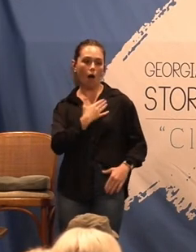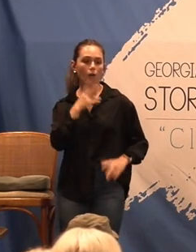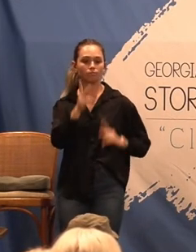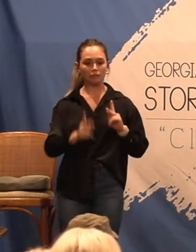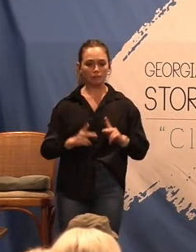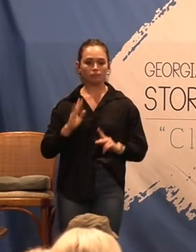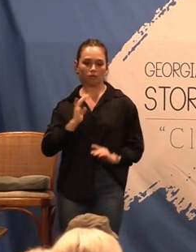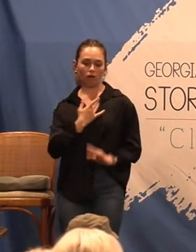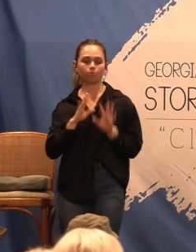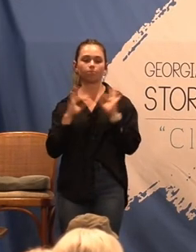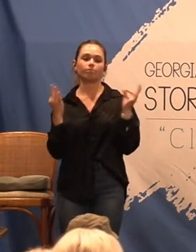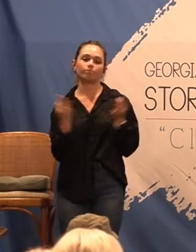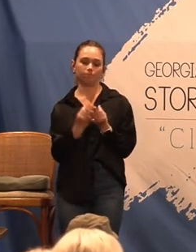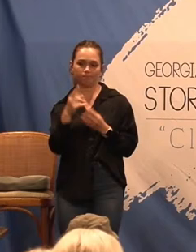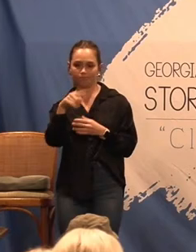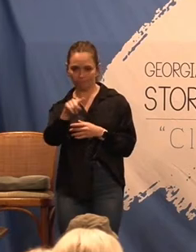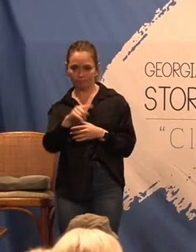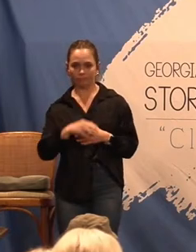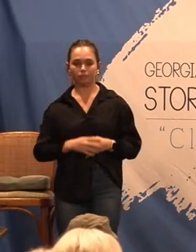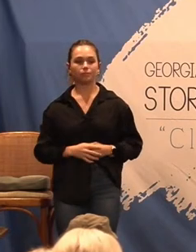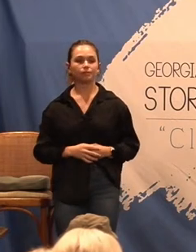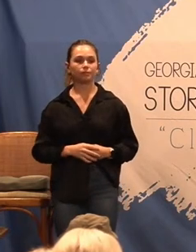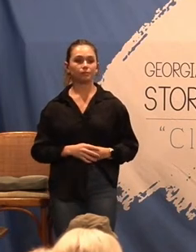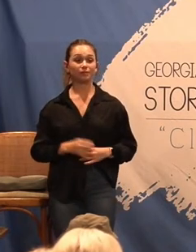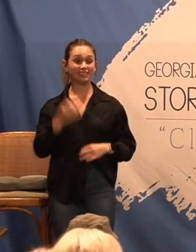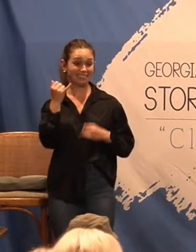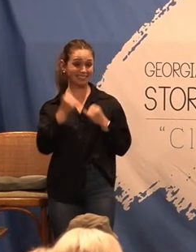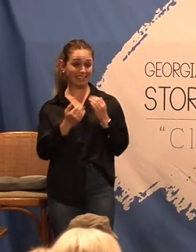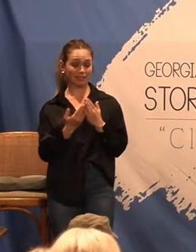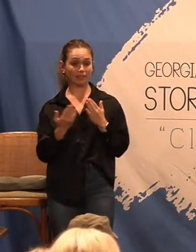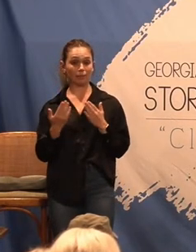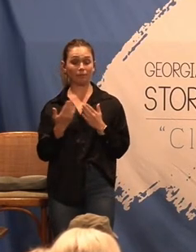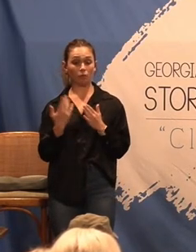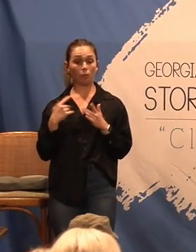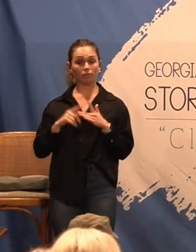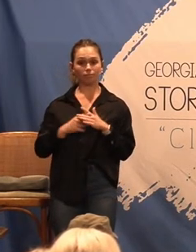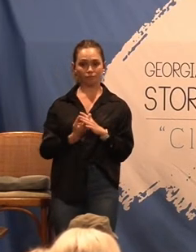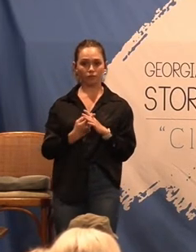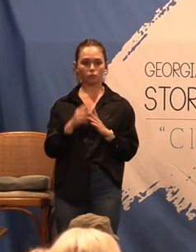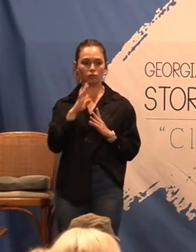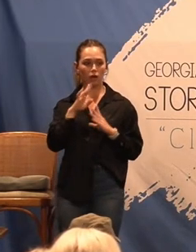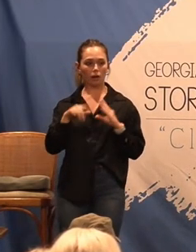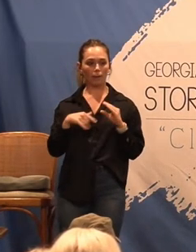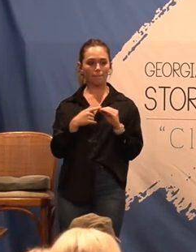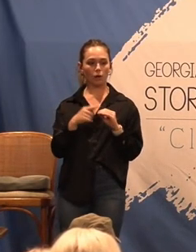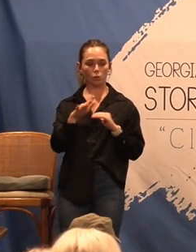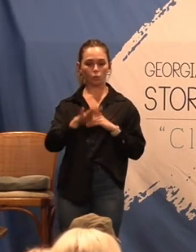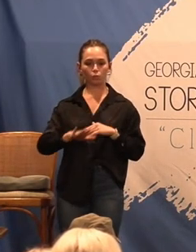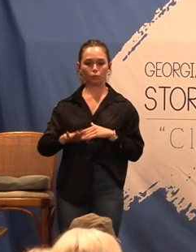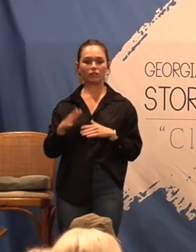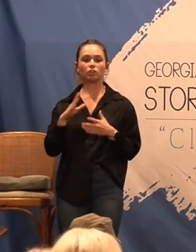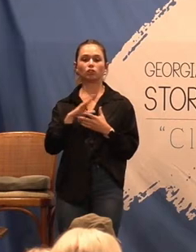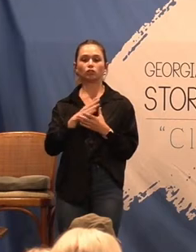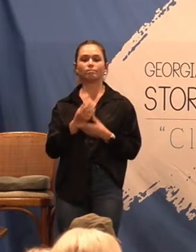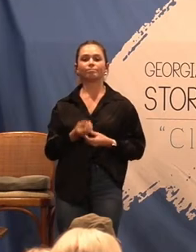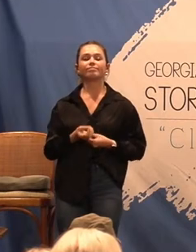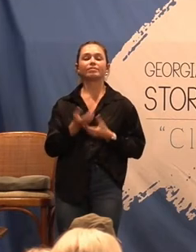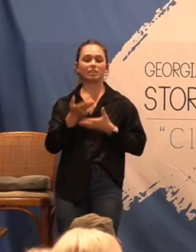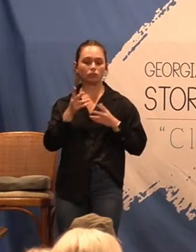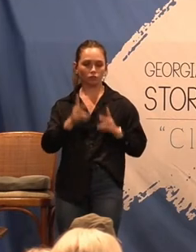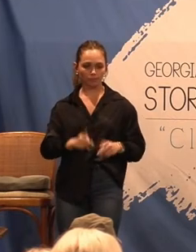our family. All right. Last thing before we move on is I want to talk about our regional tellers that were just in our